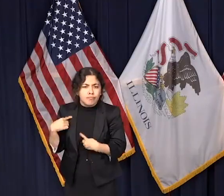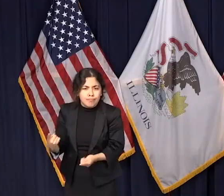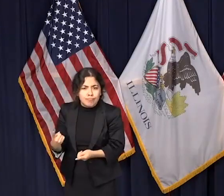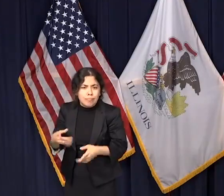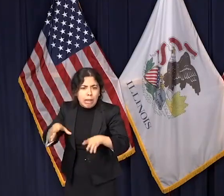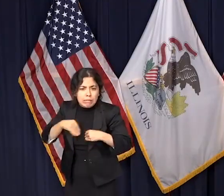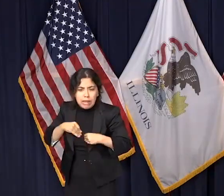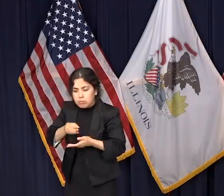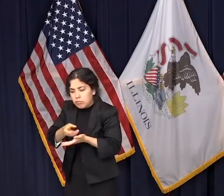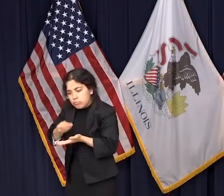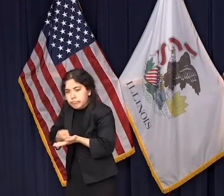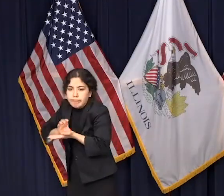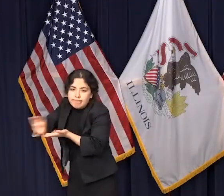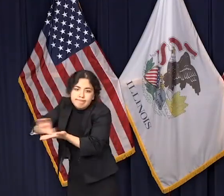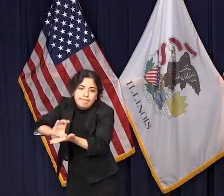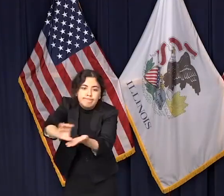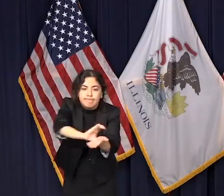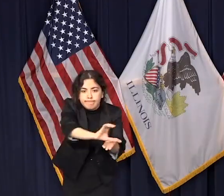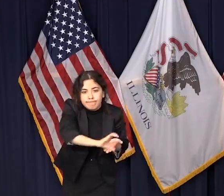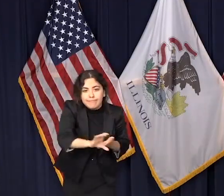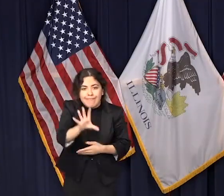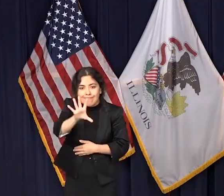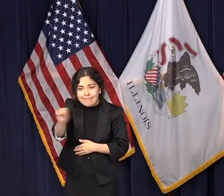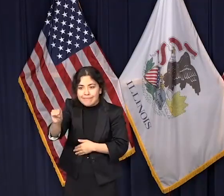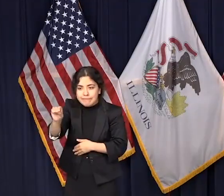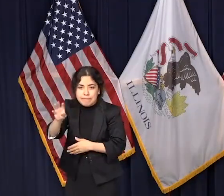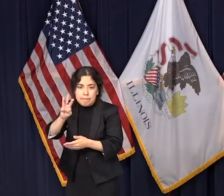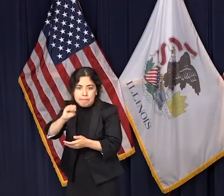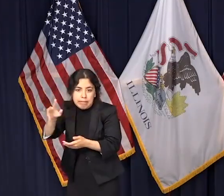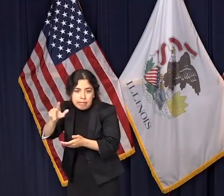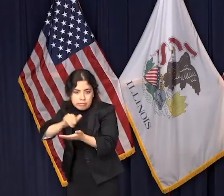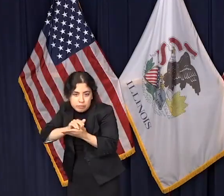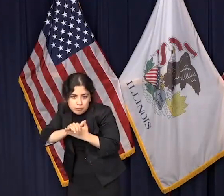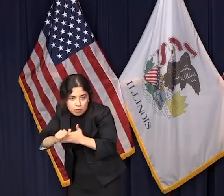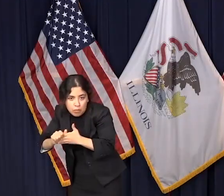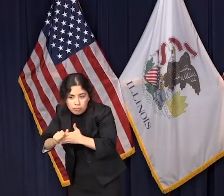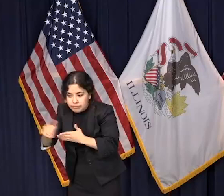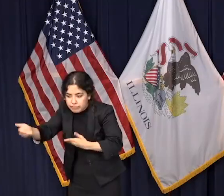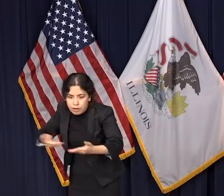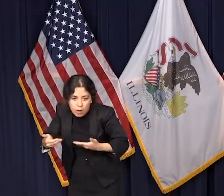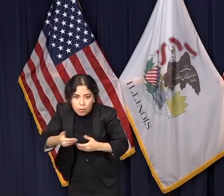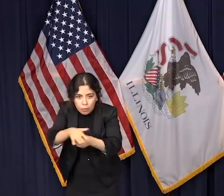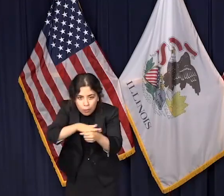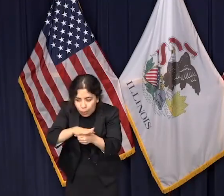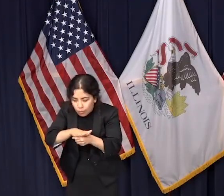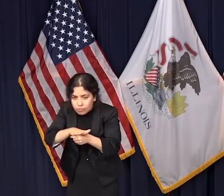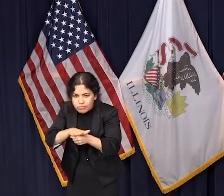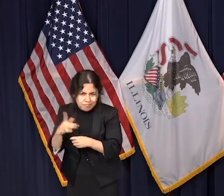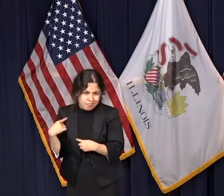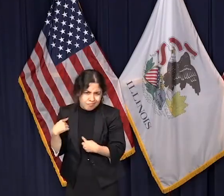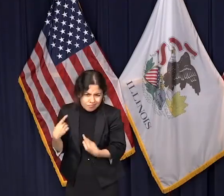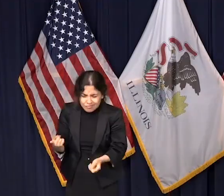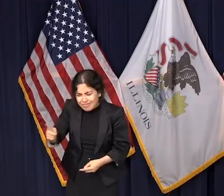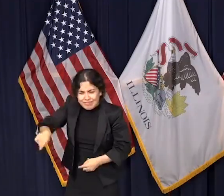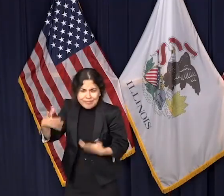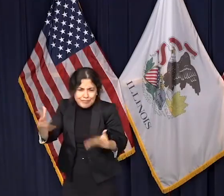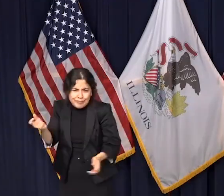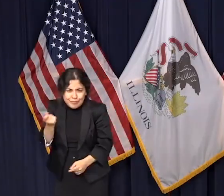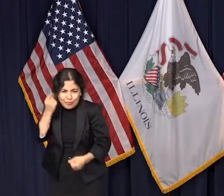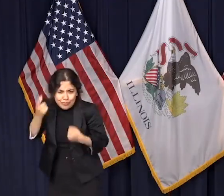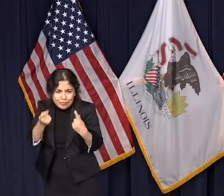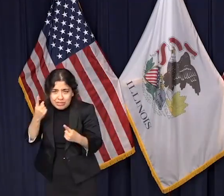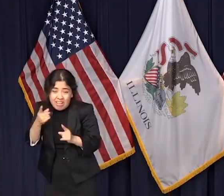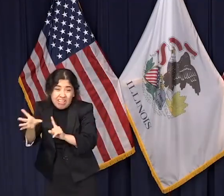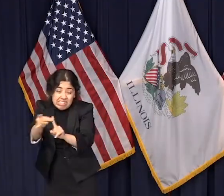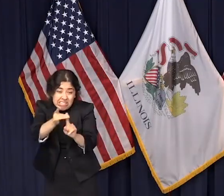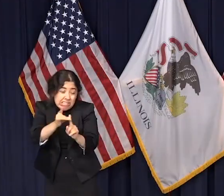$50 million so far, to hire people locally. And they've been doing it, frankly, for some time anyway. They understand they need more contact